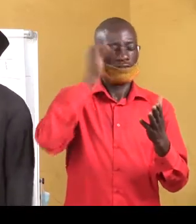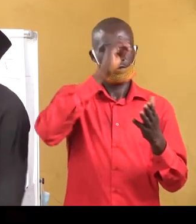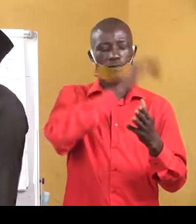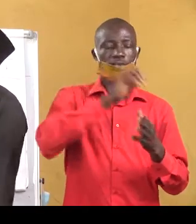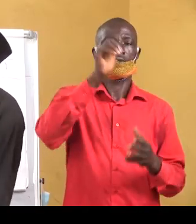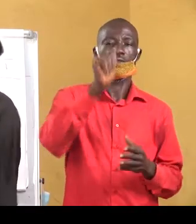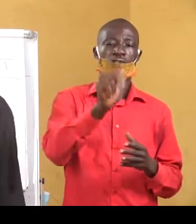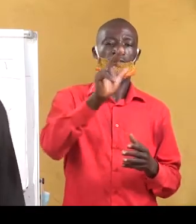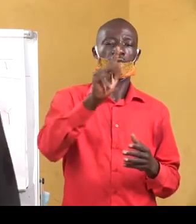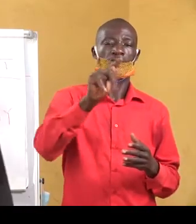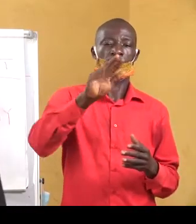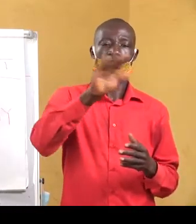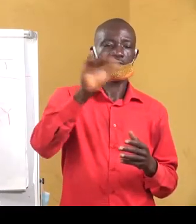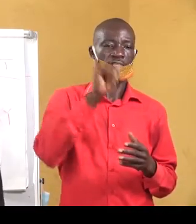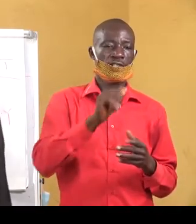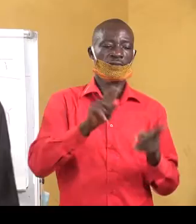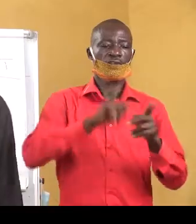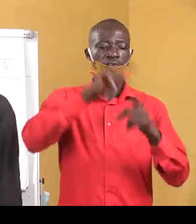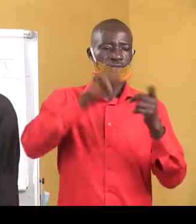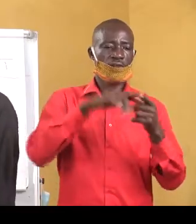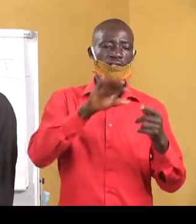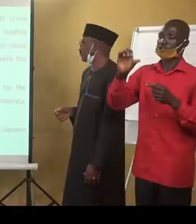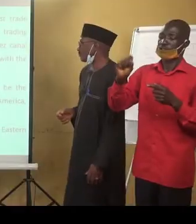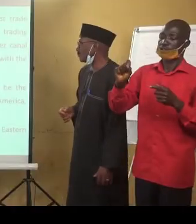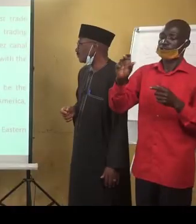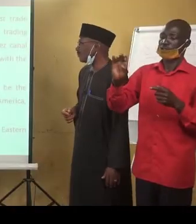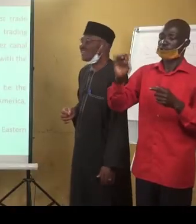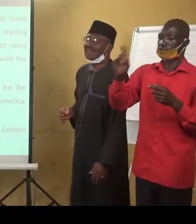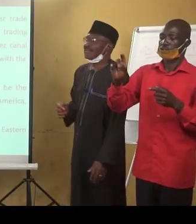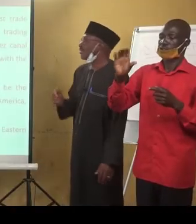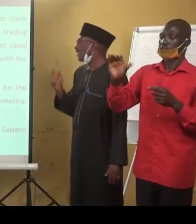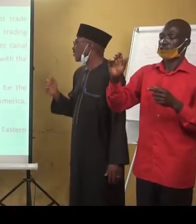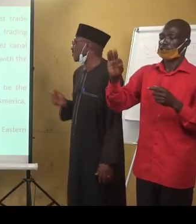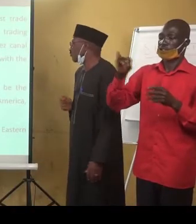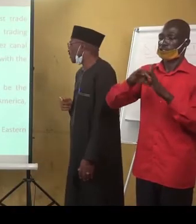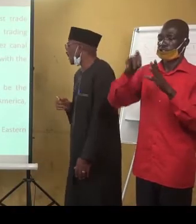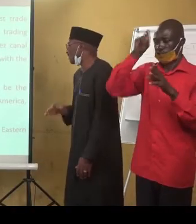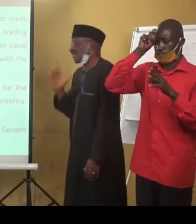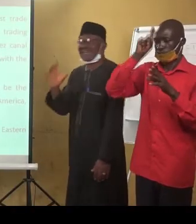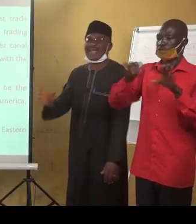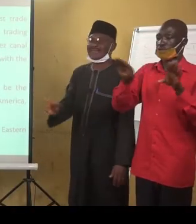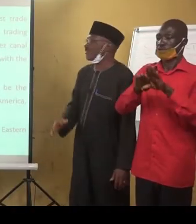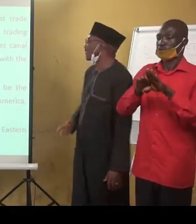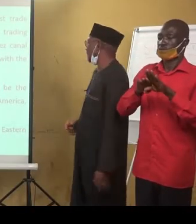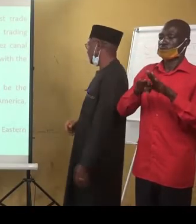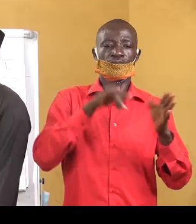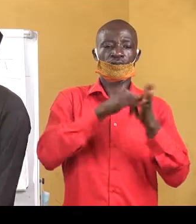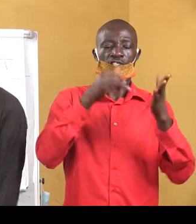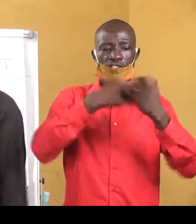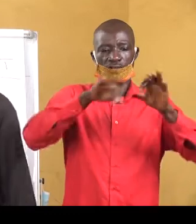when the Suez Canal was closed, its importance declined